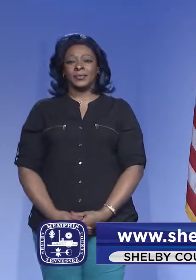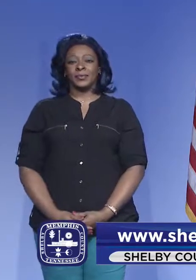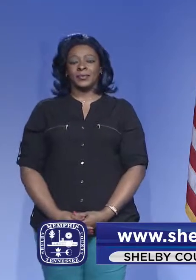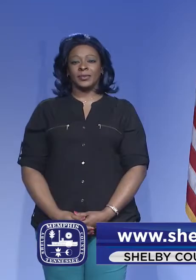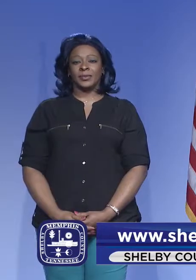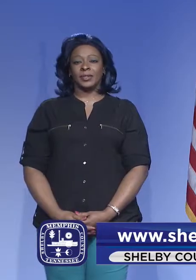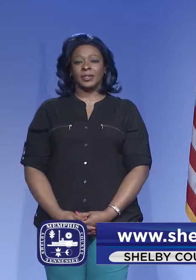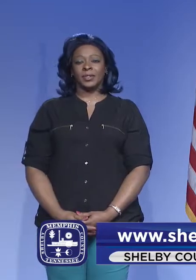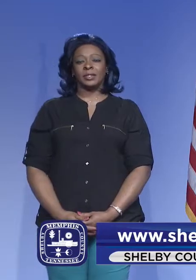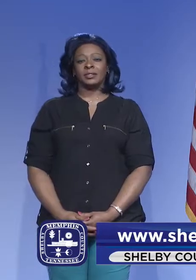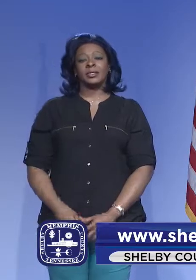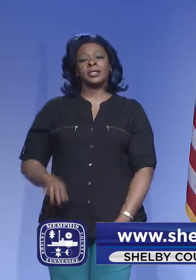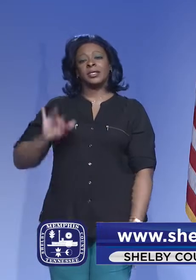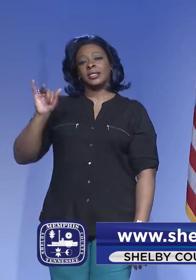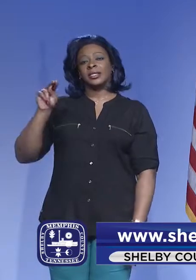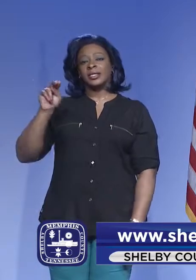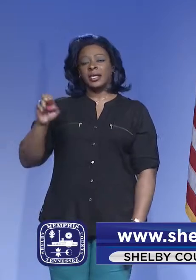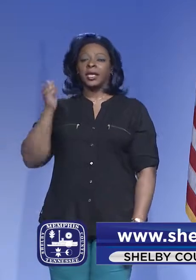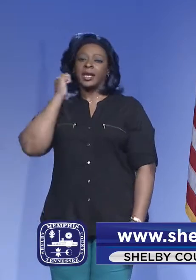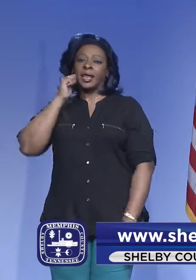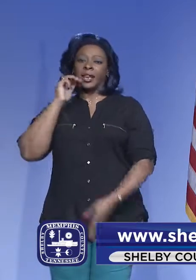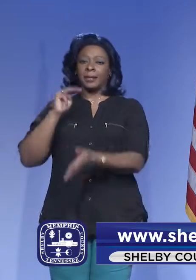Roberts, Daily Memphian.